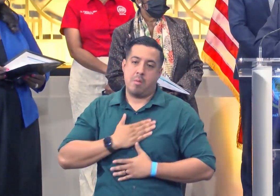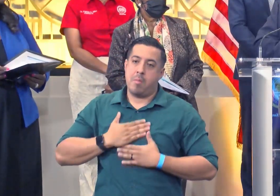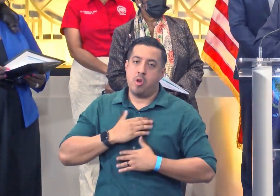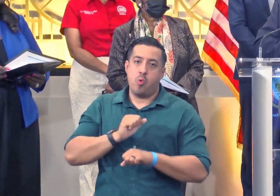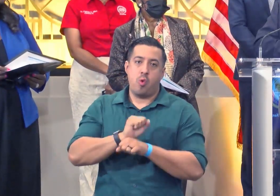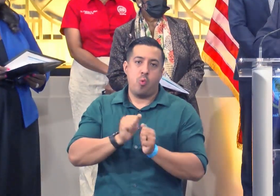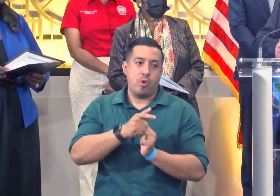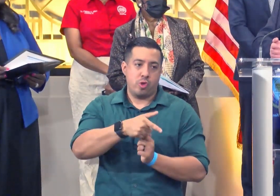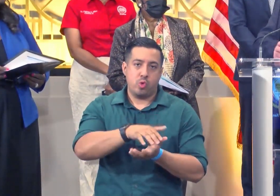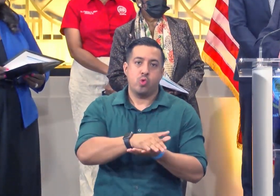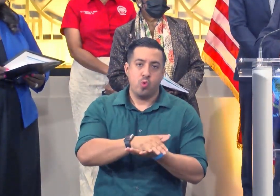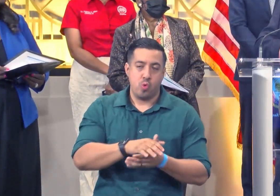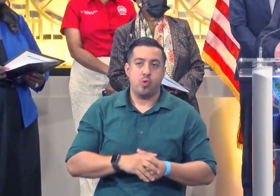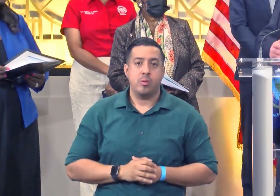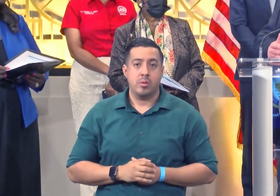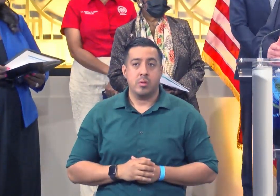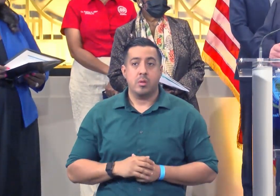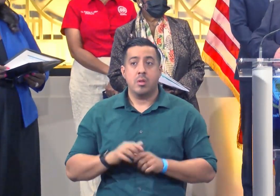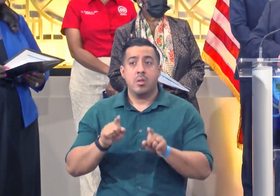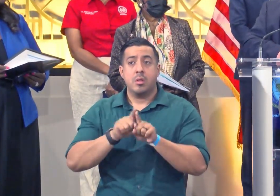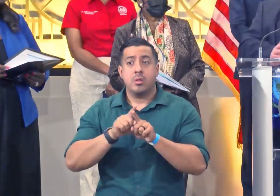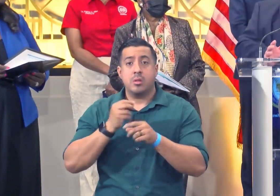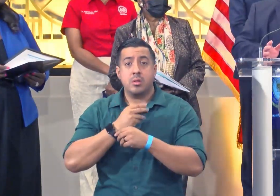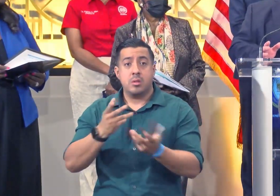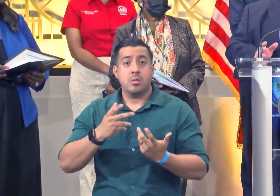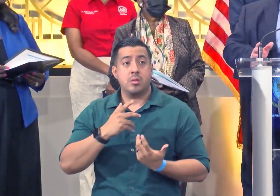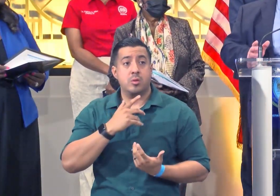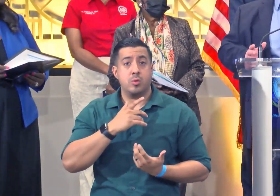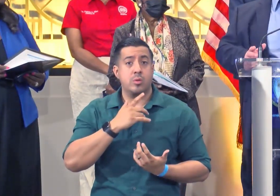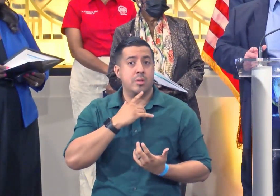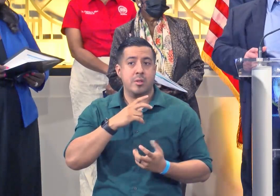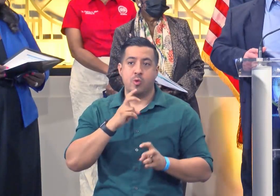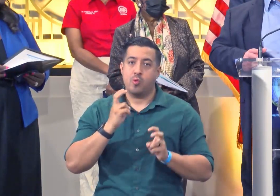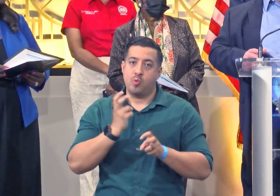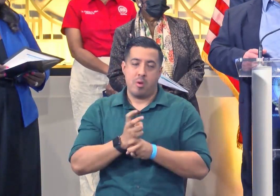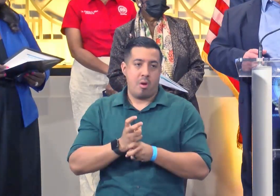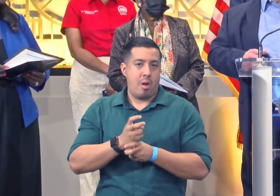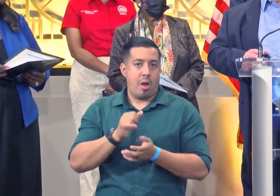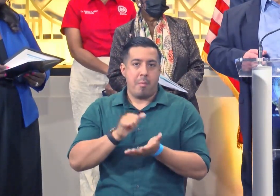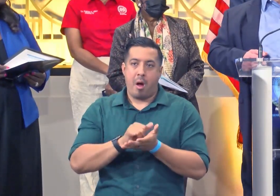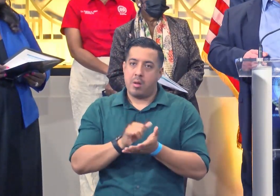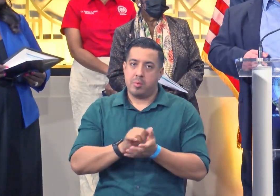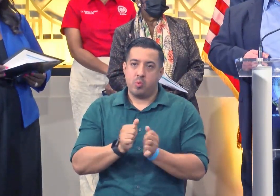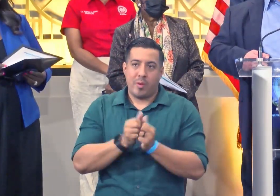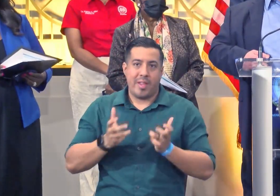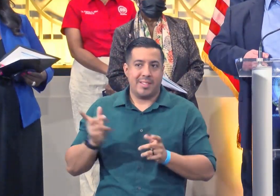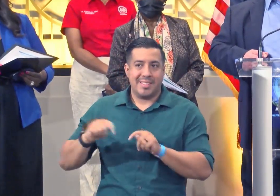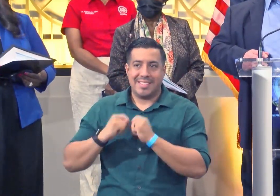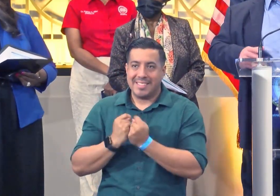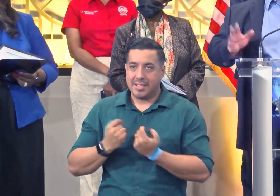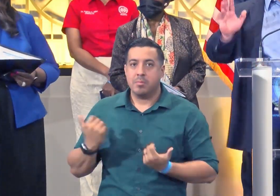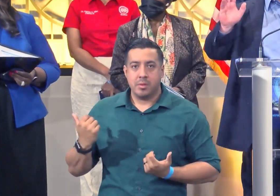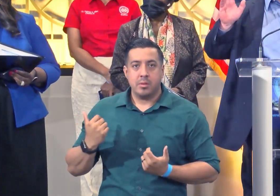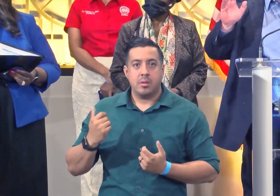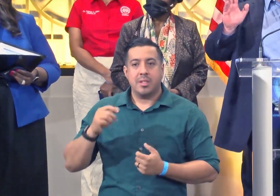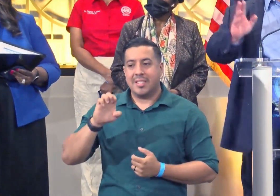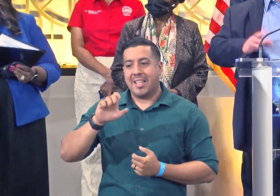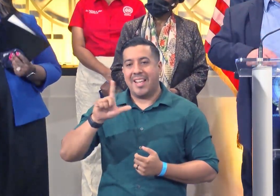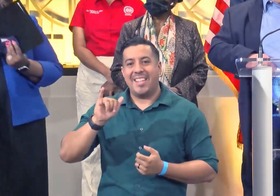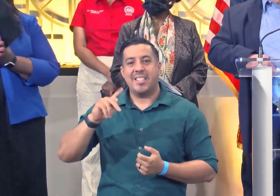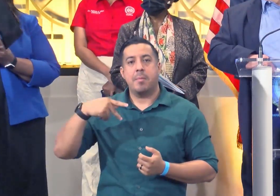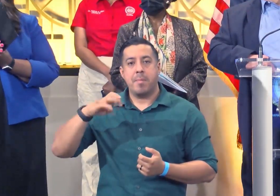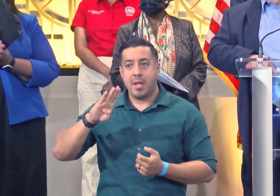group. And let me just say this here. This is impossible to do with a team. Elizabeth, please raise your hand over